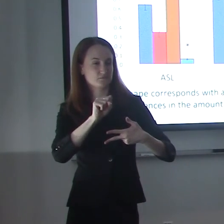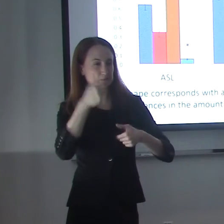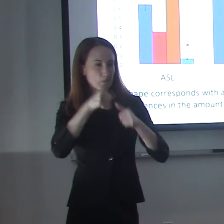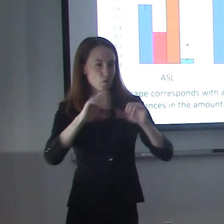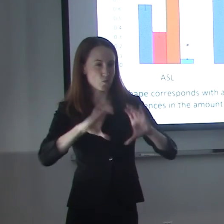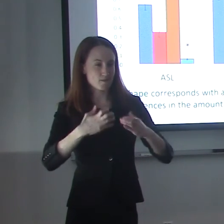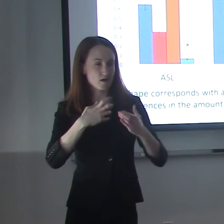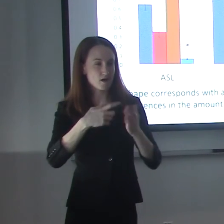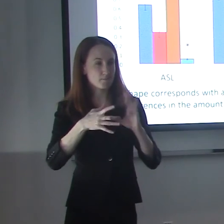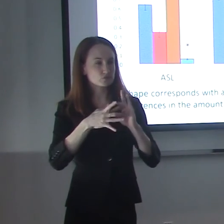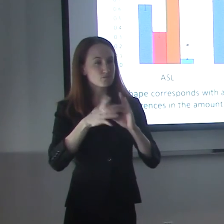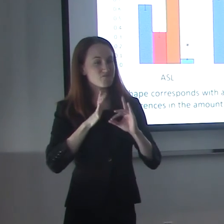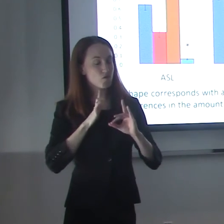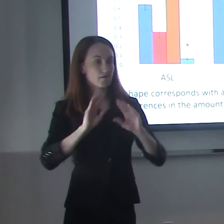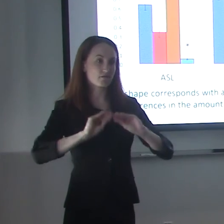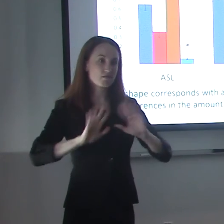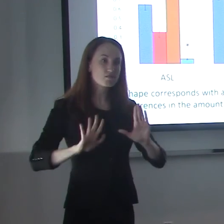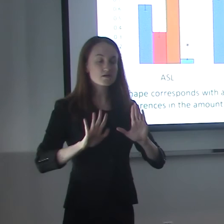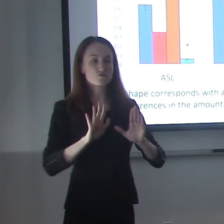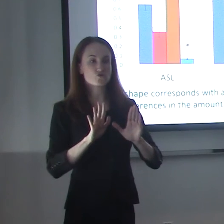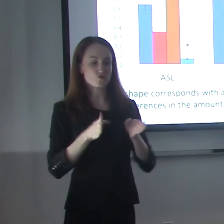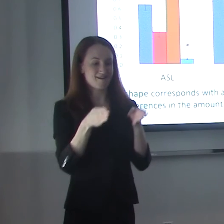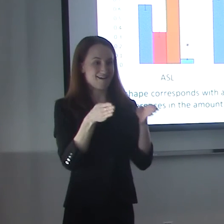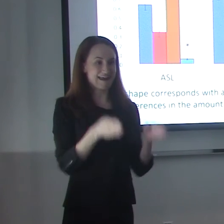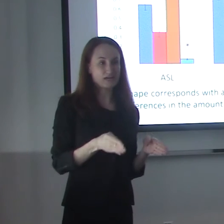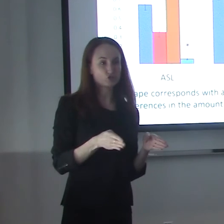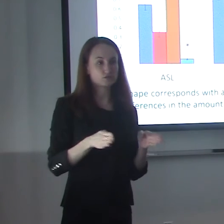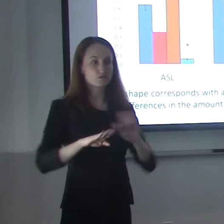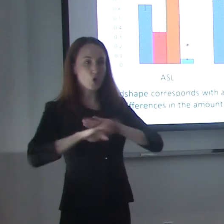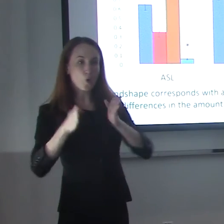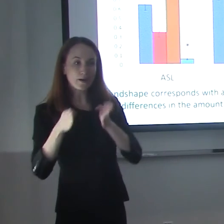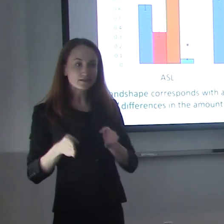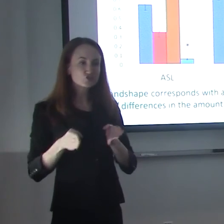very clear agent, no agent